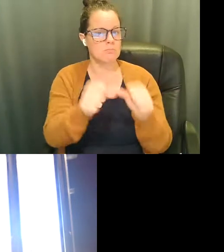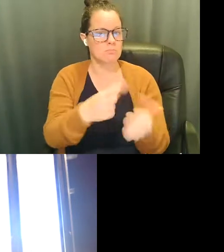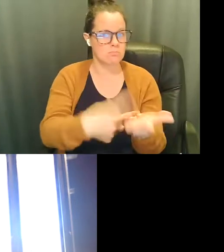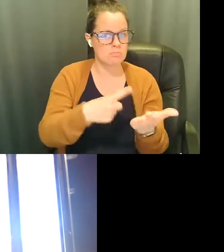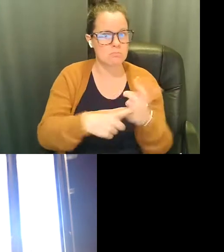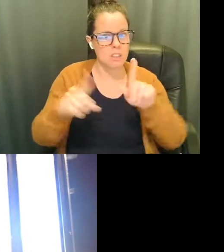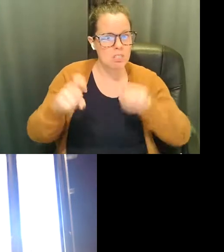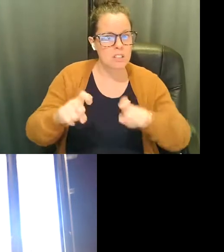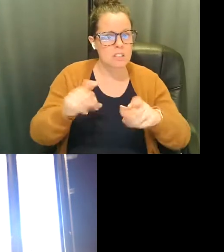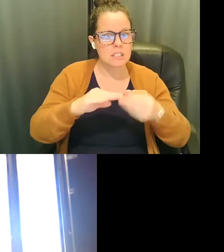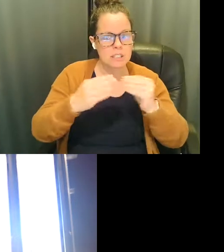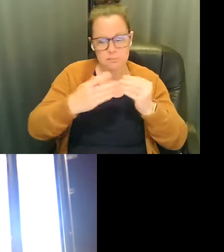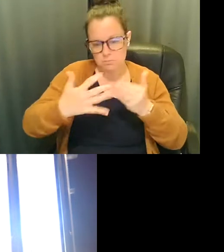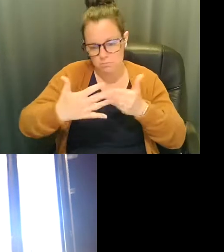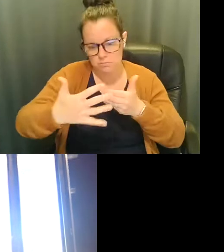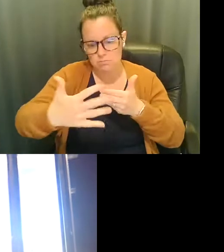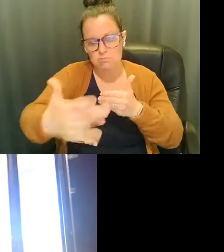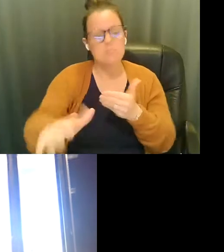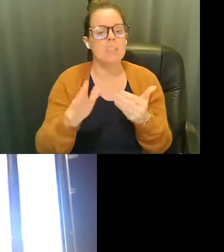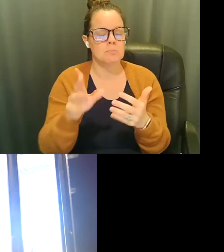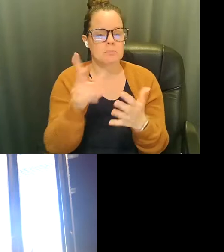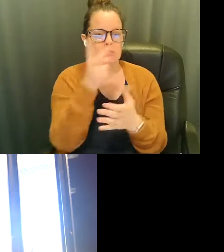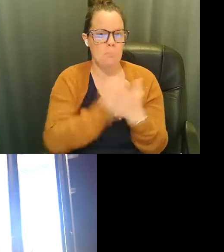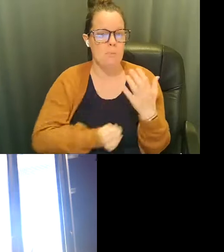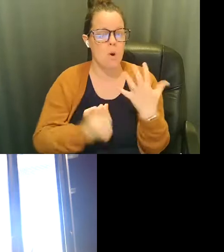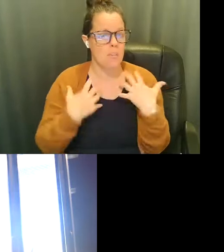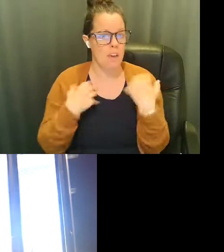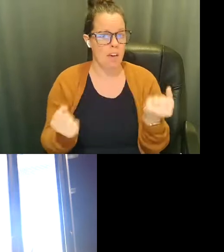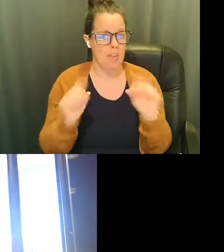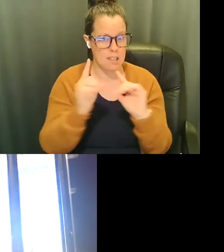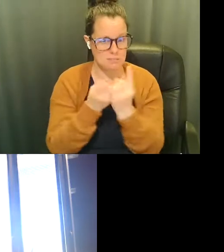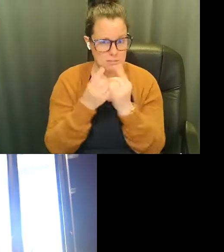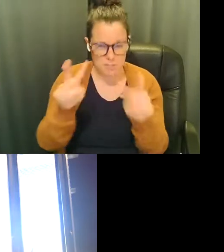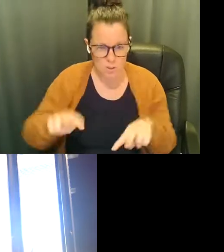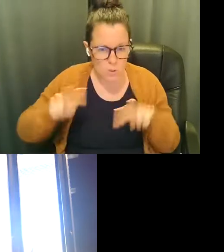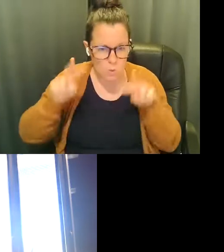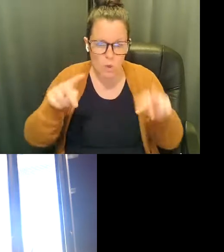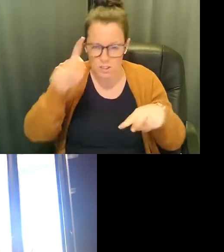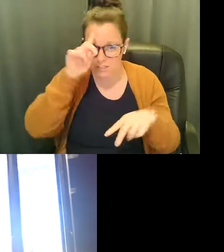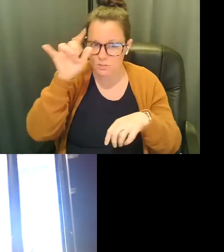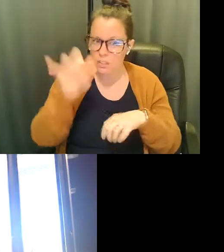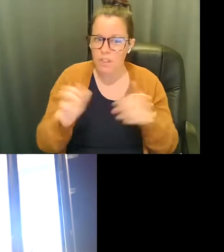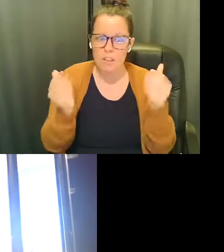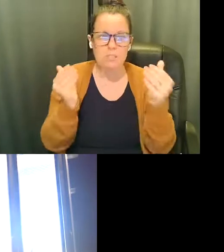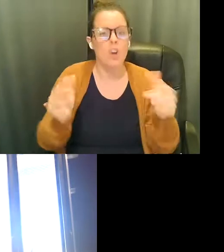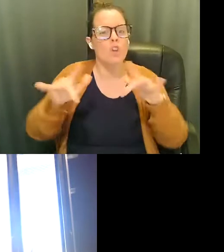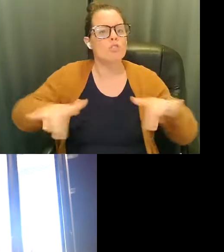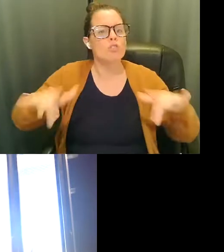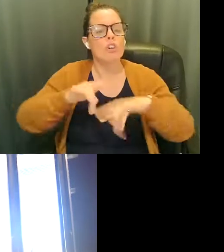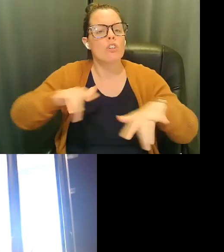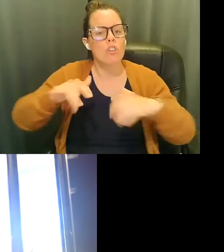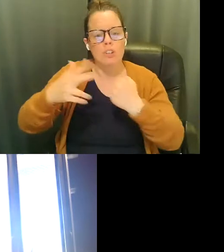upcoming days as they're being monitored by both health departments, so please be watching for that. And we will go ahead and put the recording of this briefing